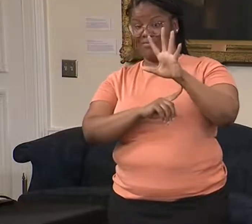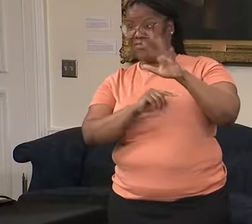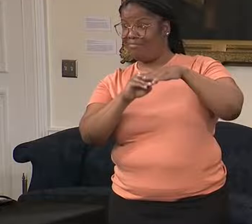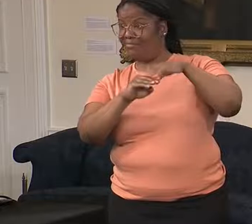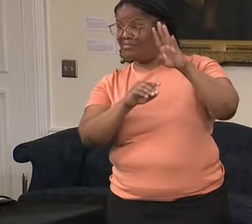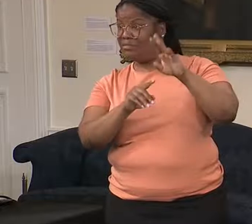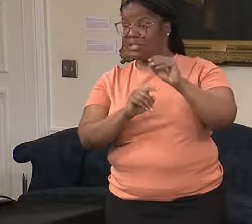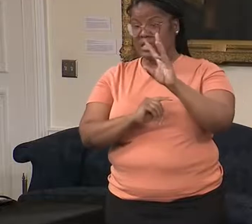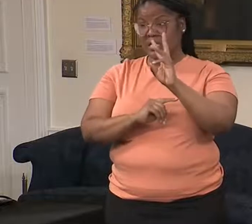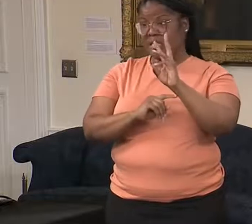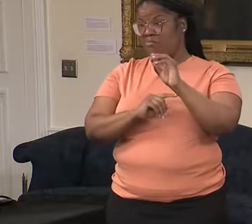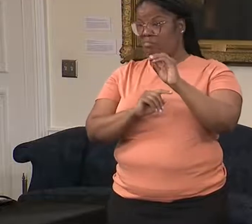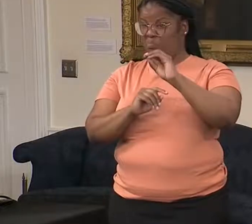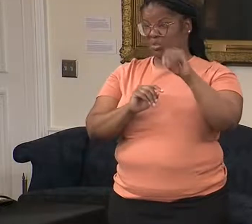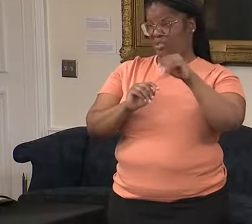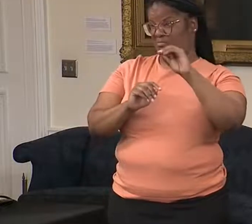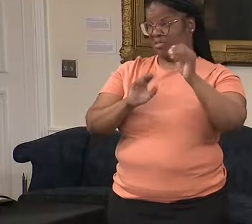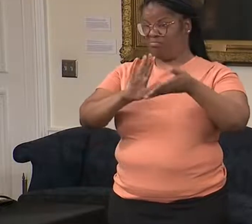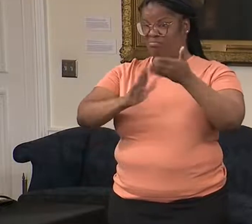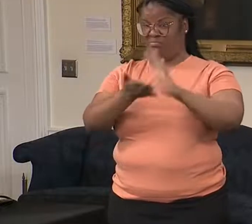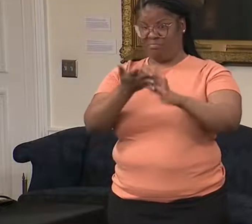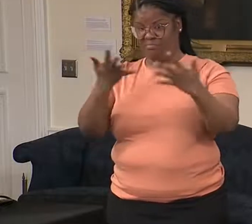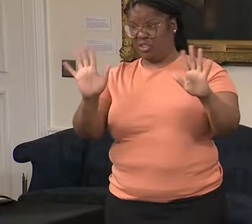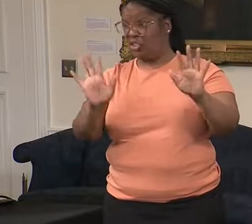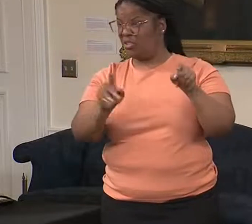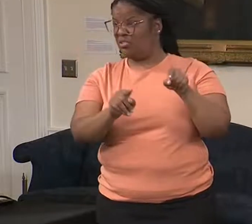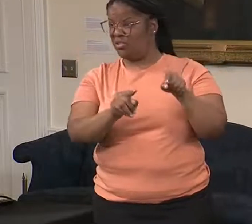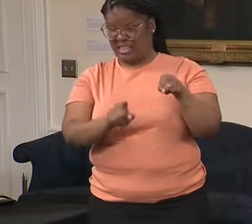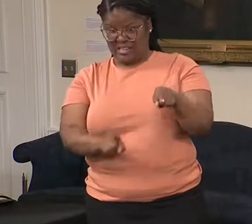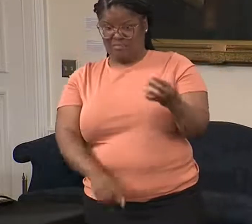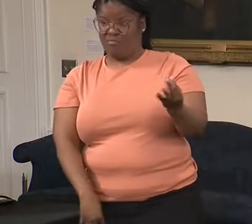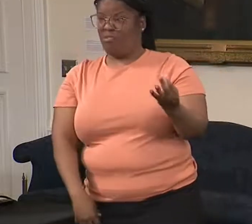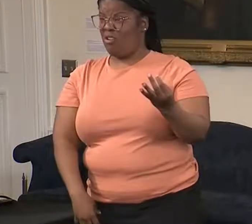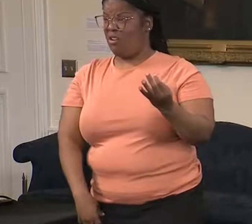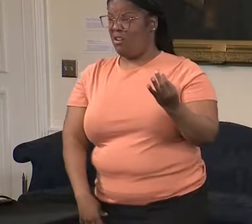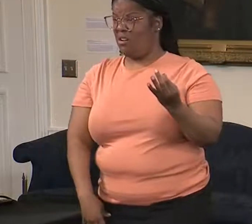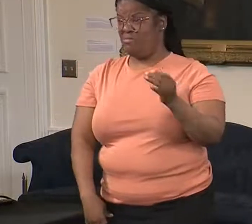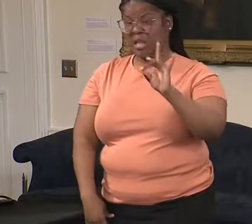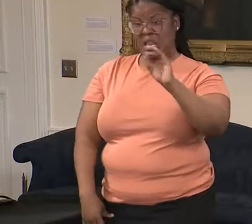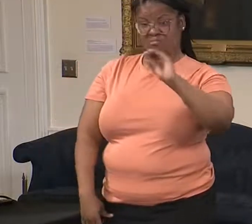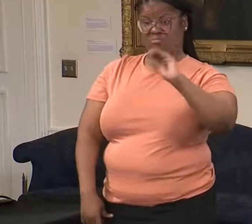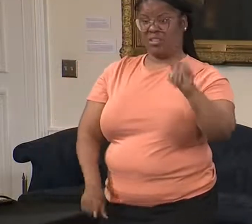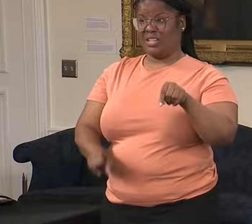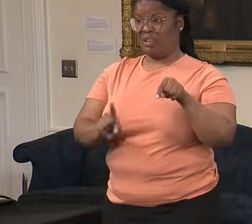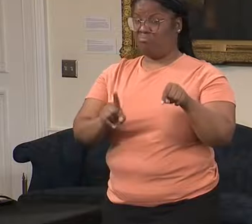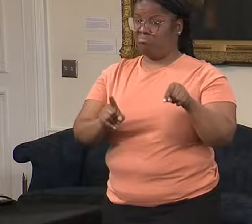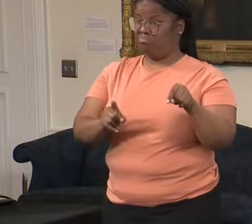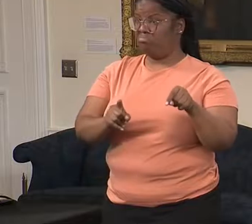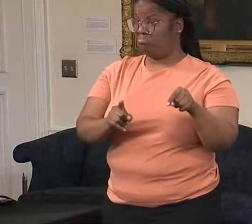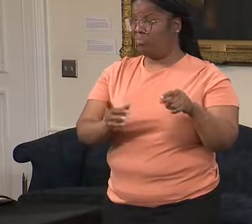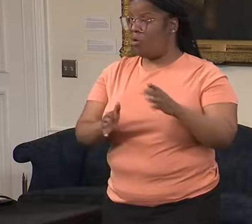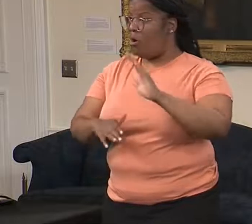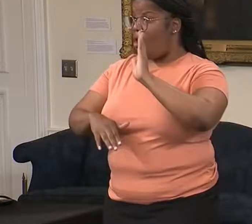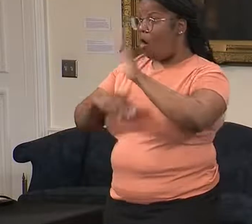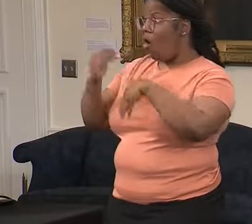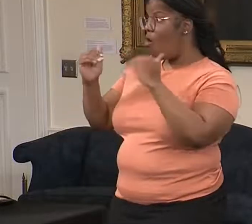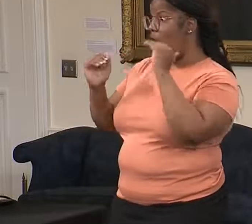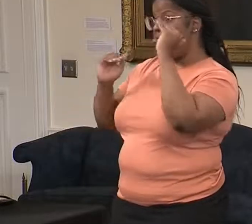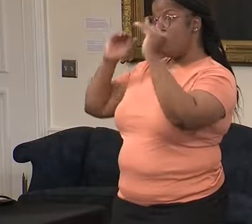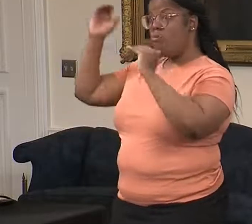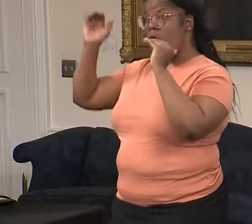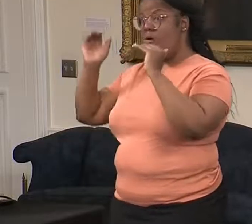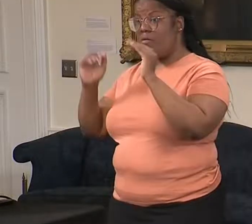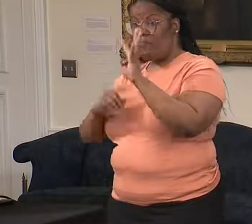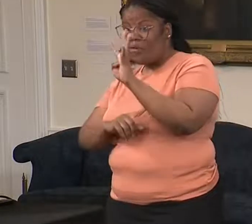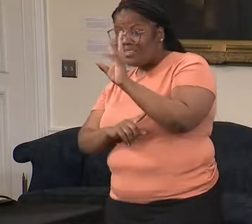be over 80% by the end of this week. We're at 46% of all adults over 18. That shouldn't take us very long to